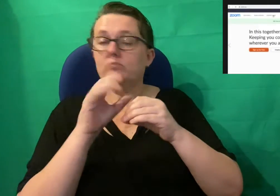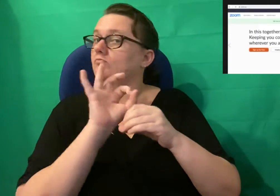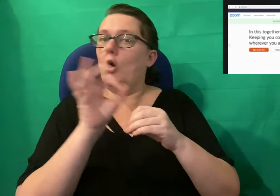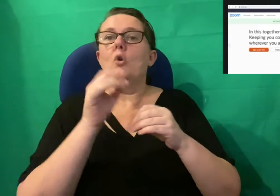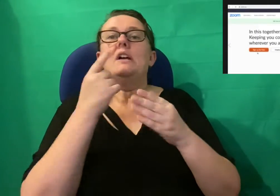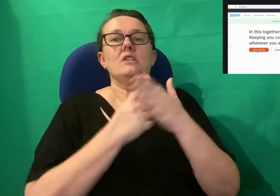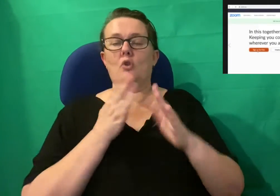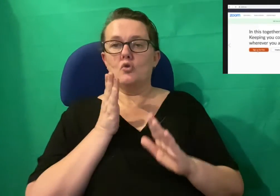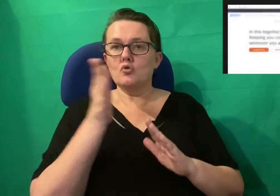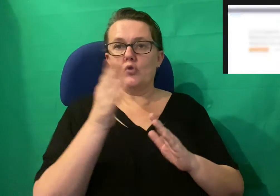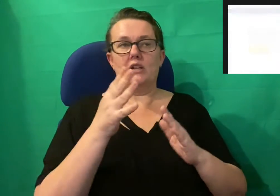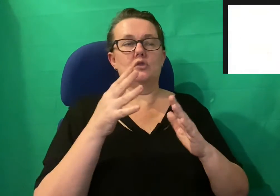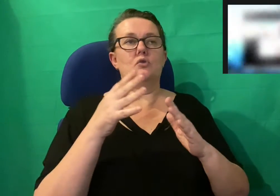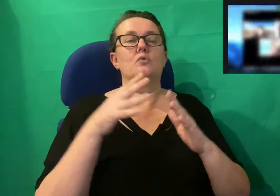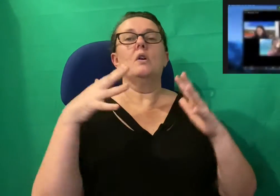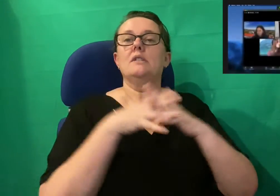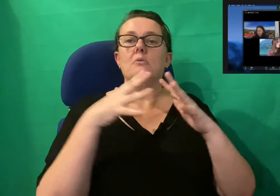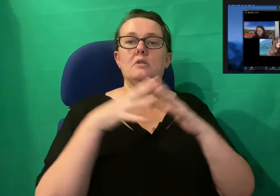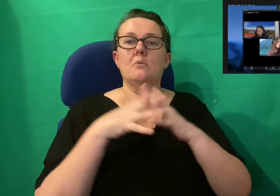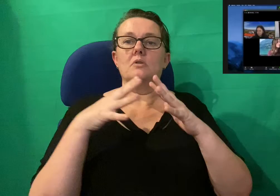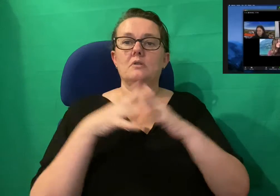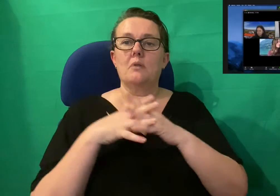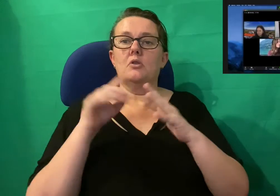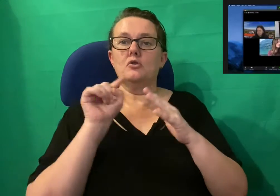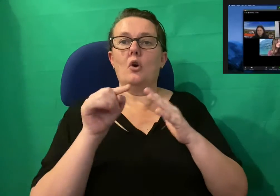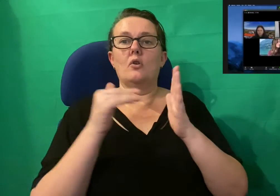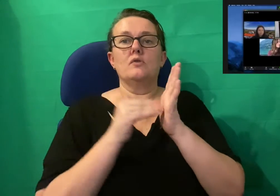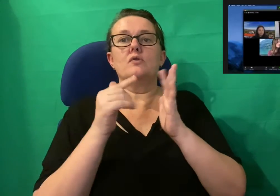www.zoom.us and take it from there. For much more about Zoom, check out our